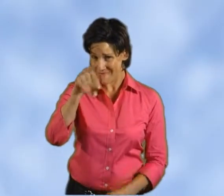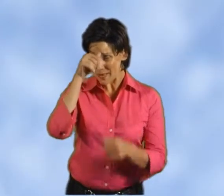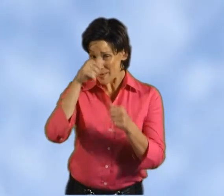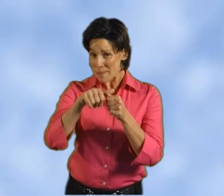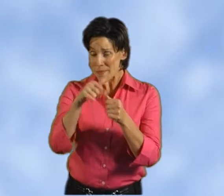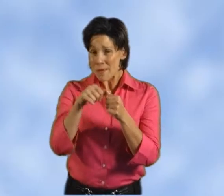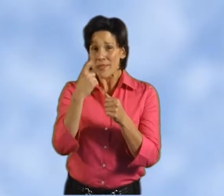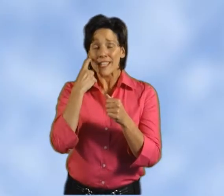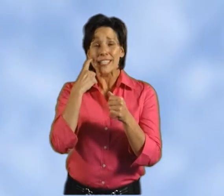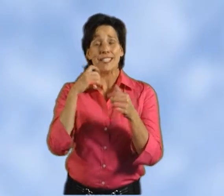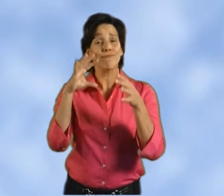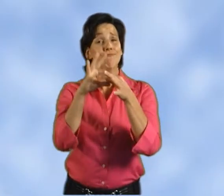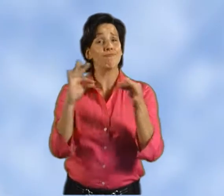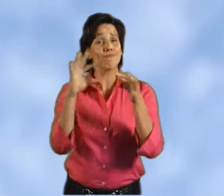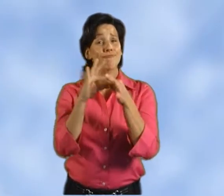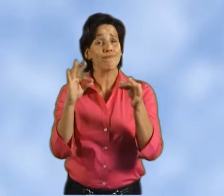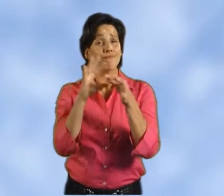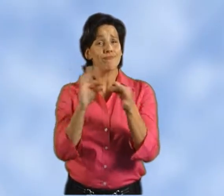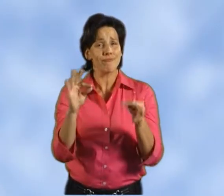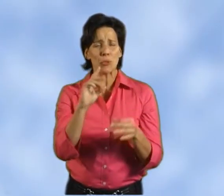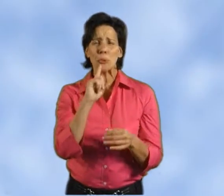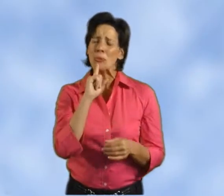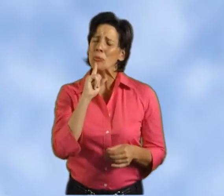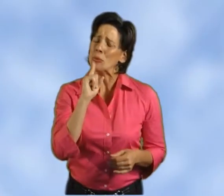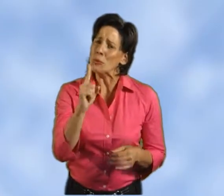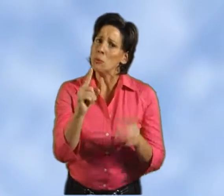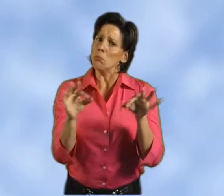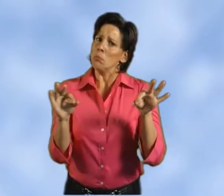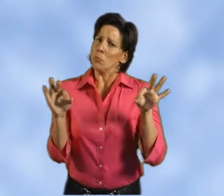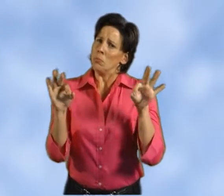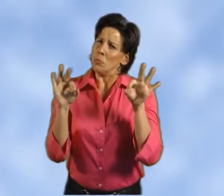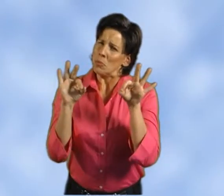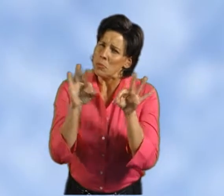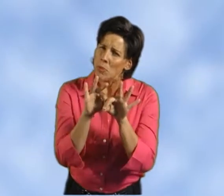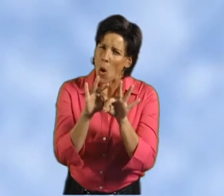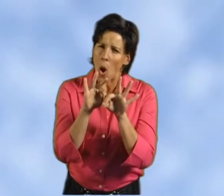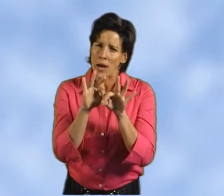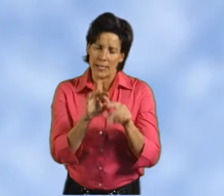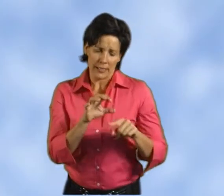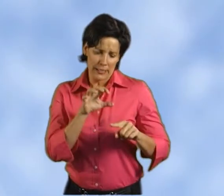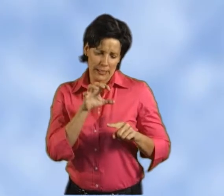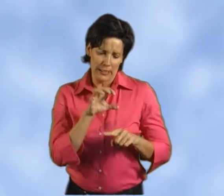Remember how earlier we talked about how important it is to find breast cancer early?